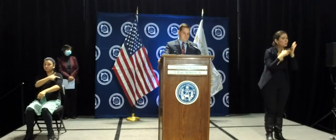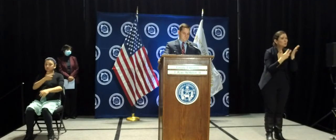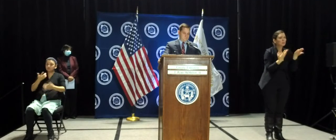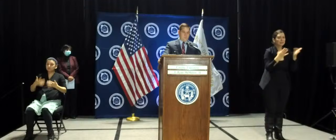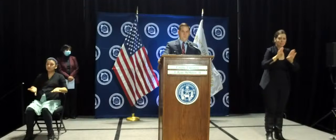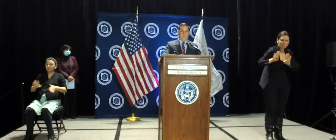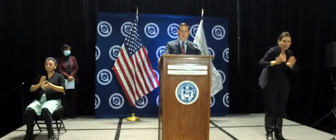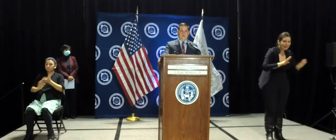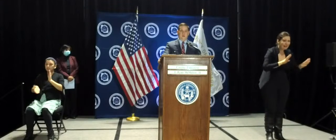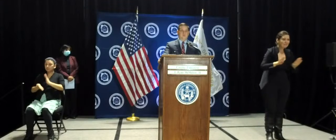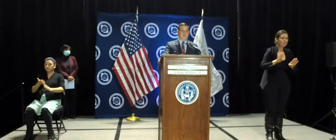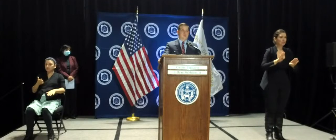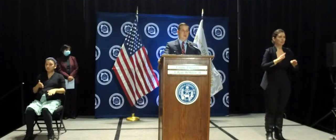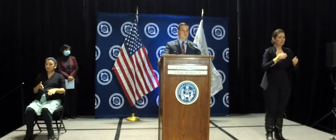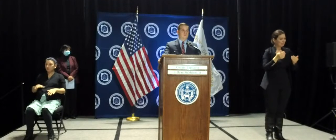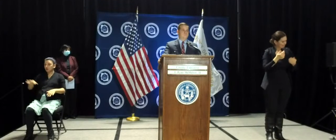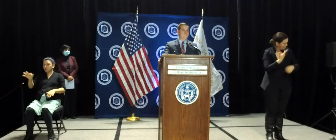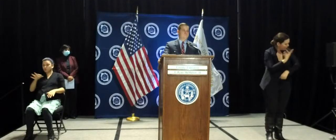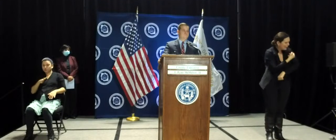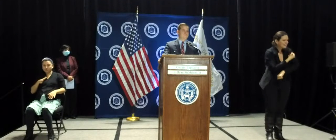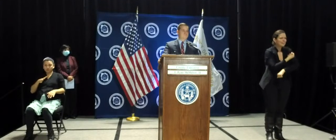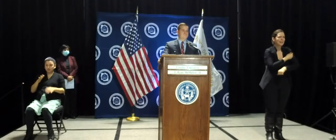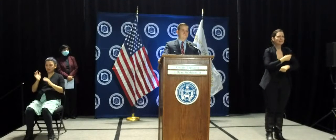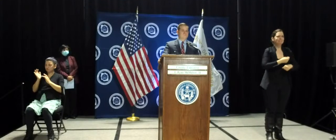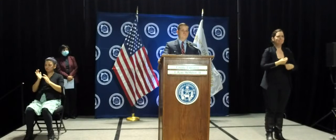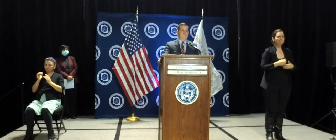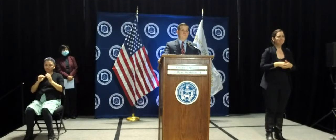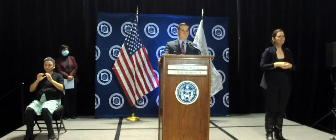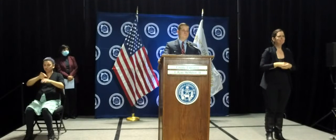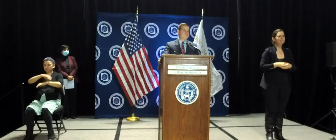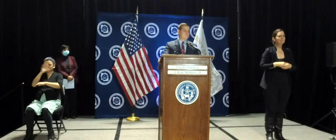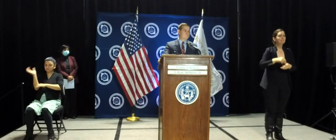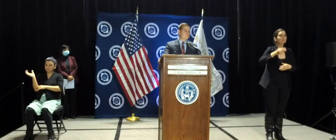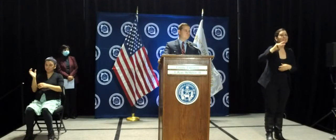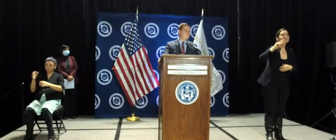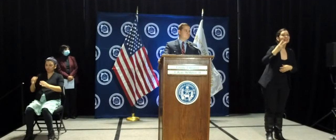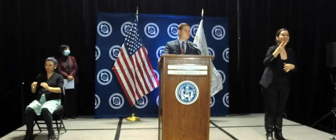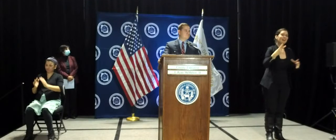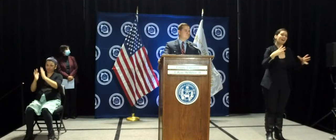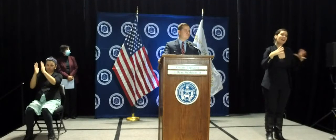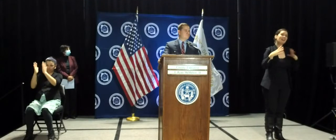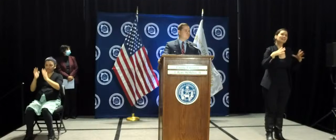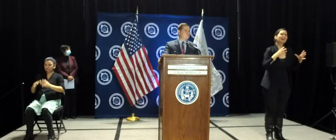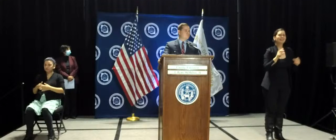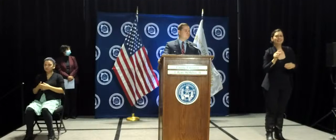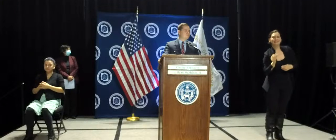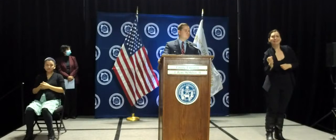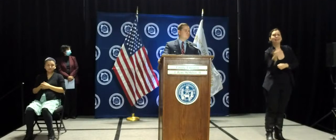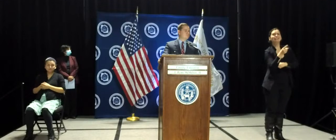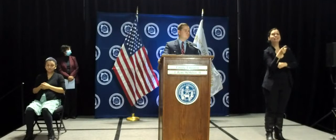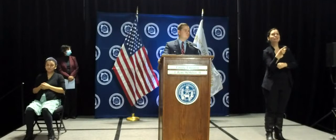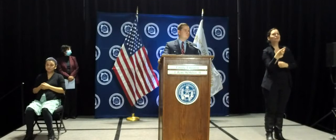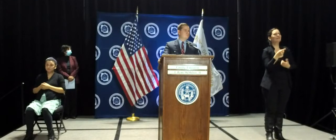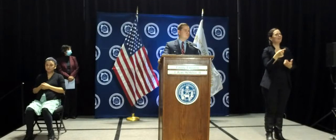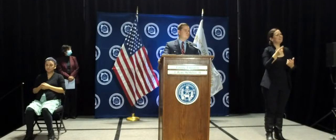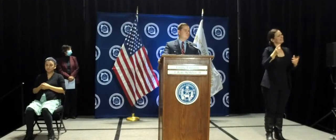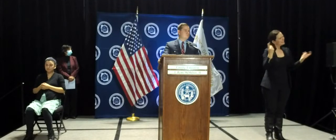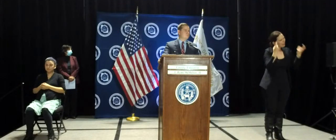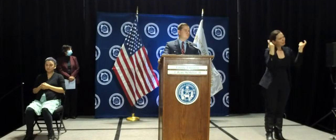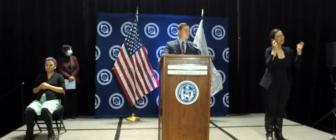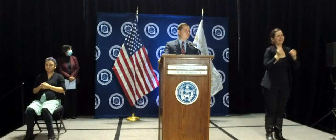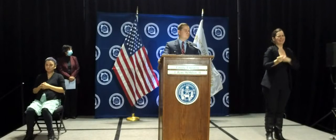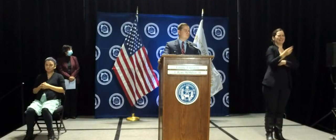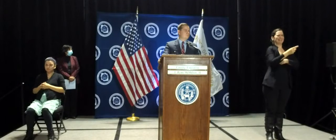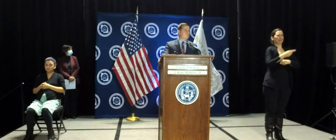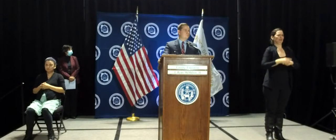holiday and bring back the elves on the shelf. Ryan, it sounds like the review of the